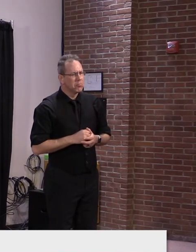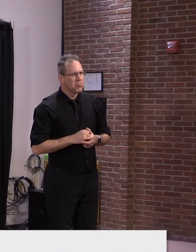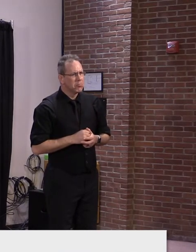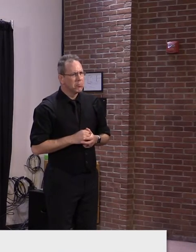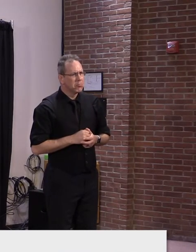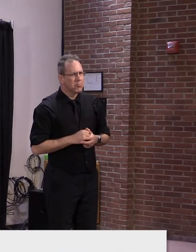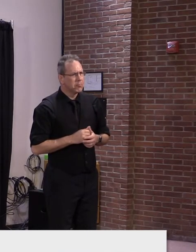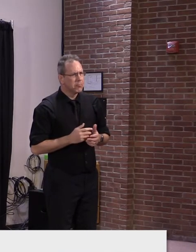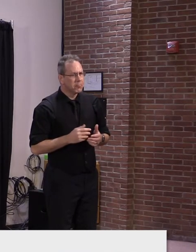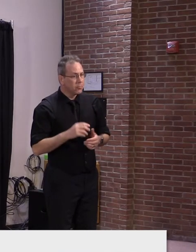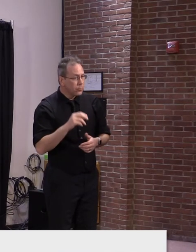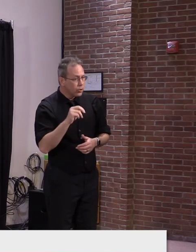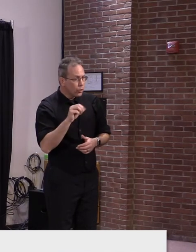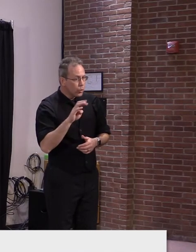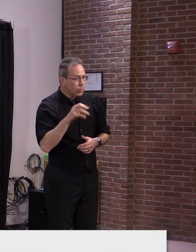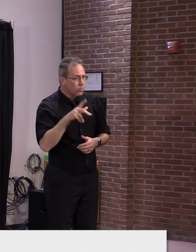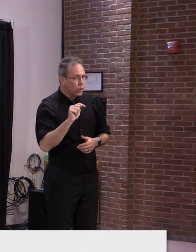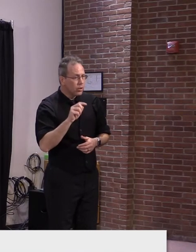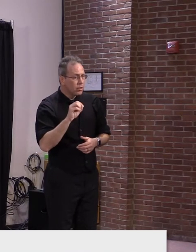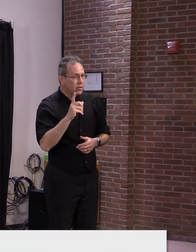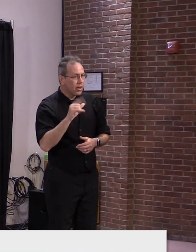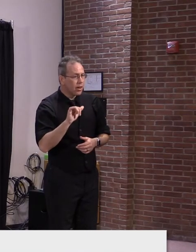Ed or Joe?